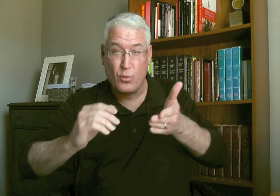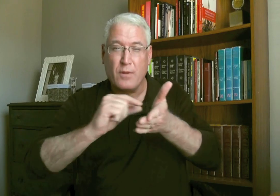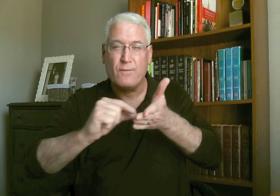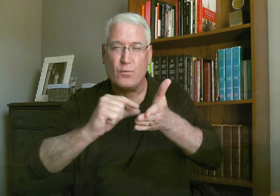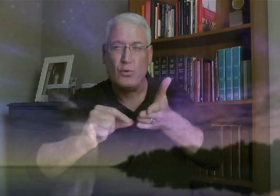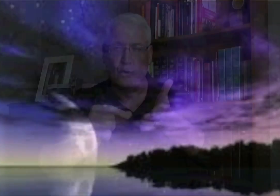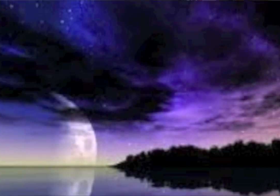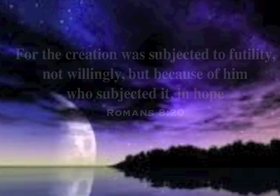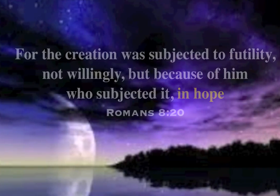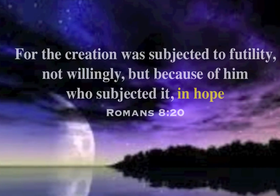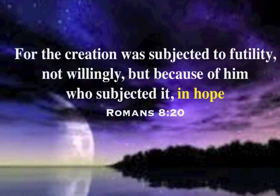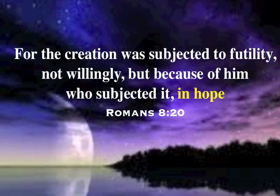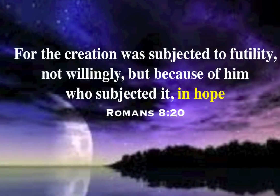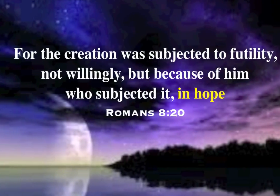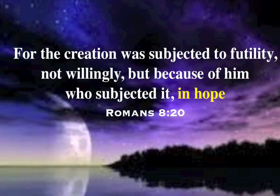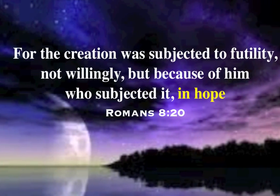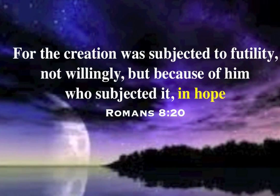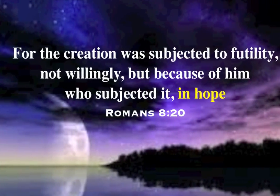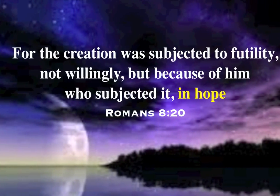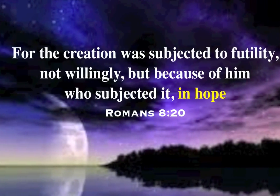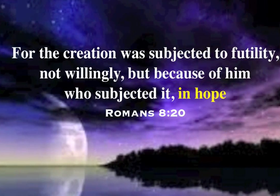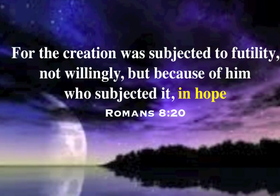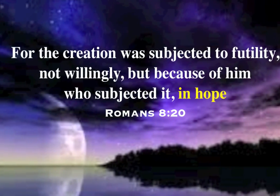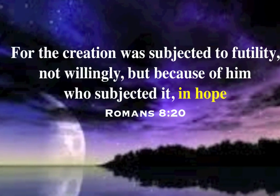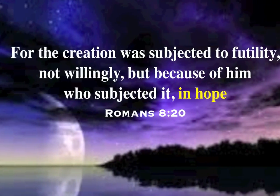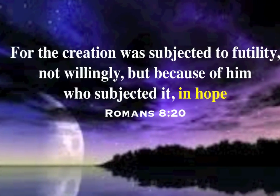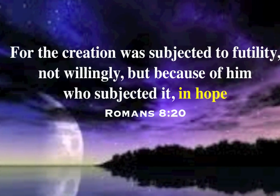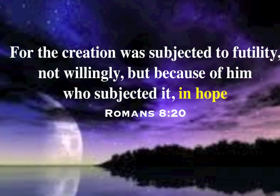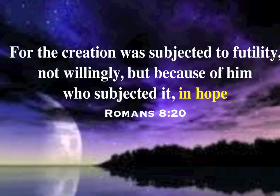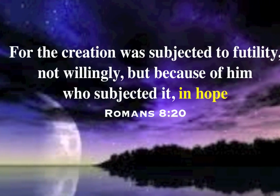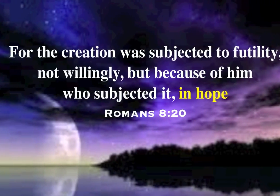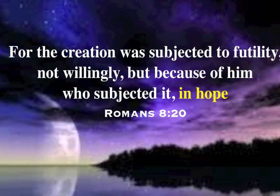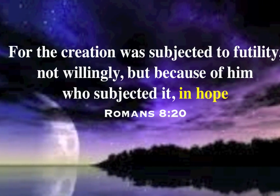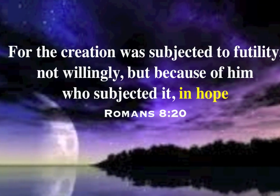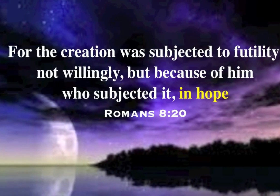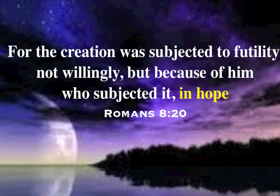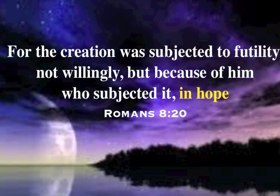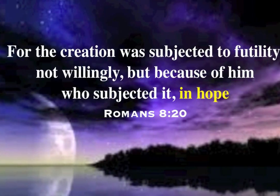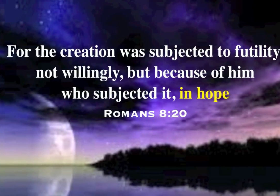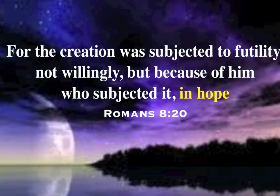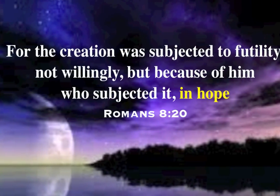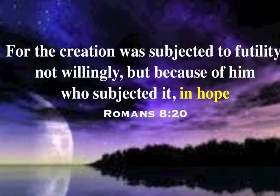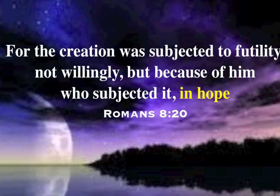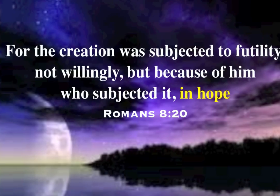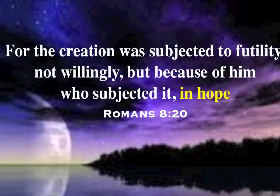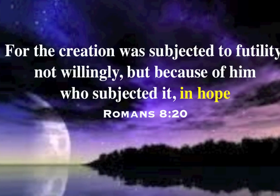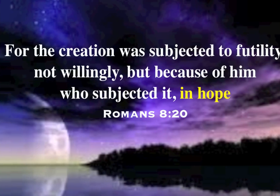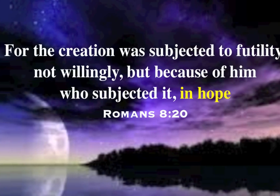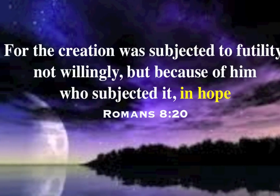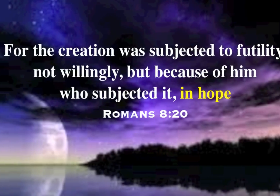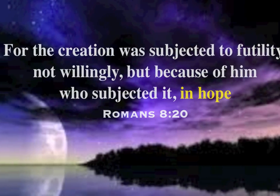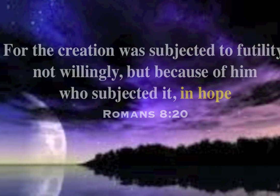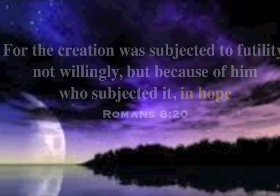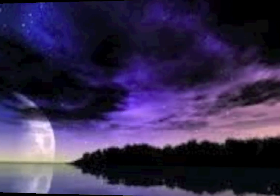at the last part of this verse. For the creation was subjected to futility, not willingly, but because of him who subjected it, in